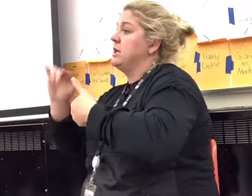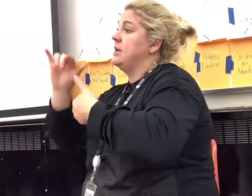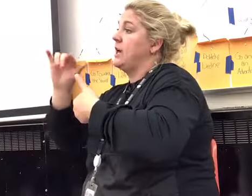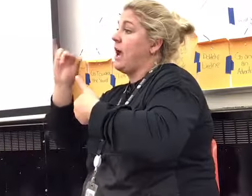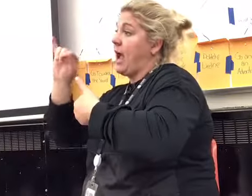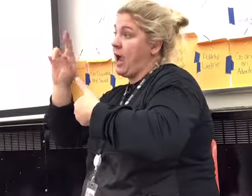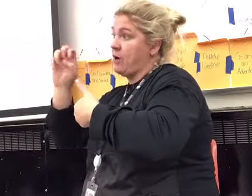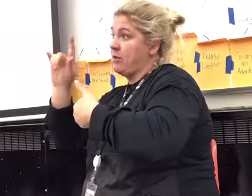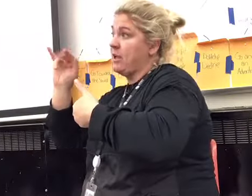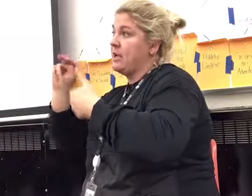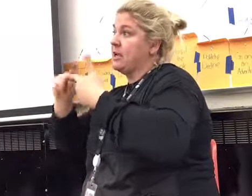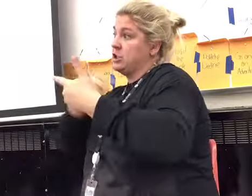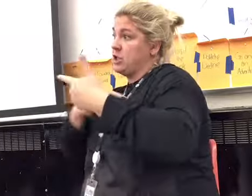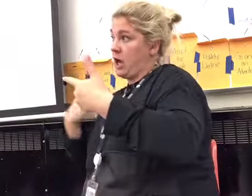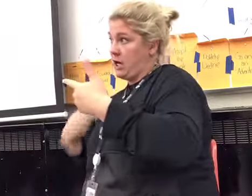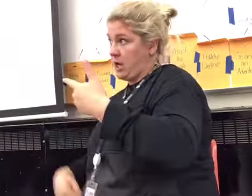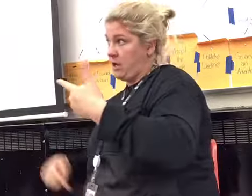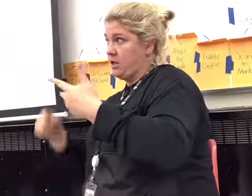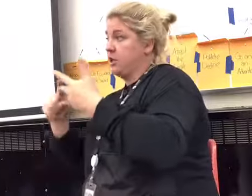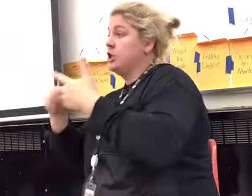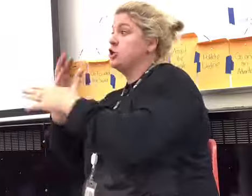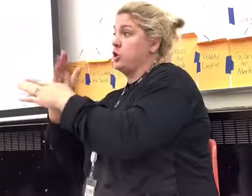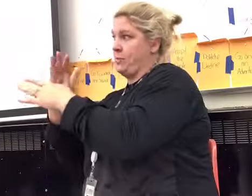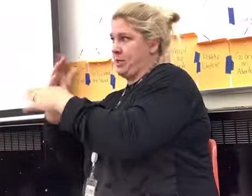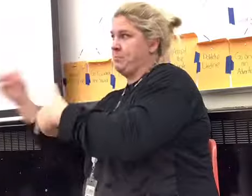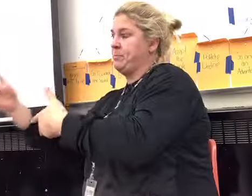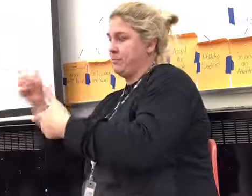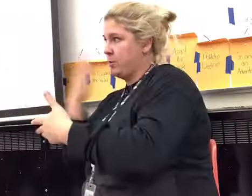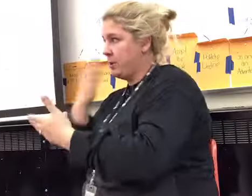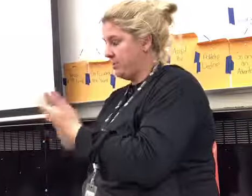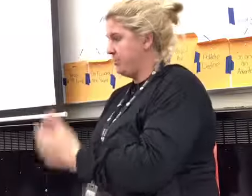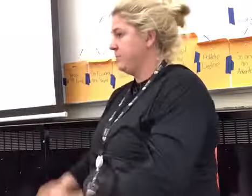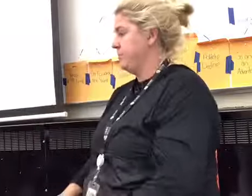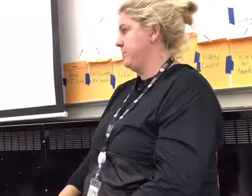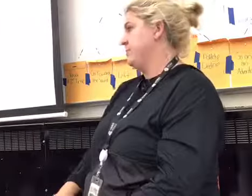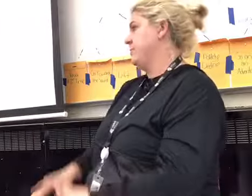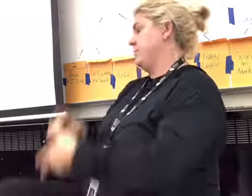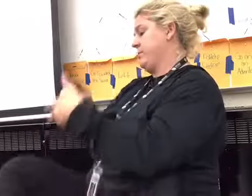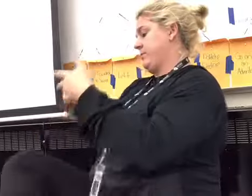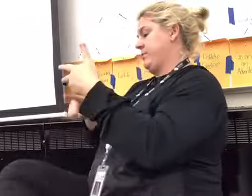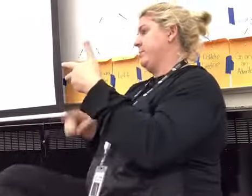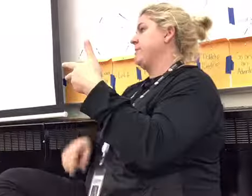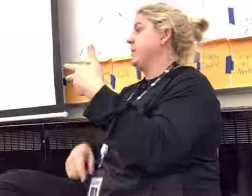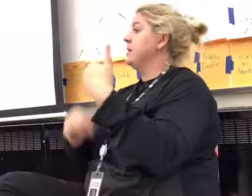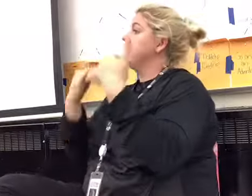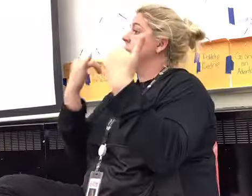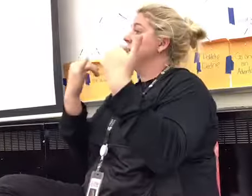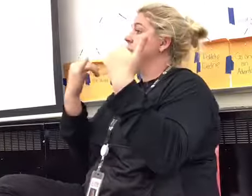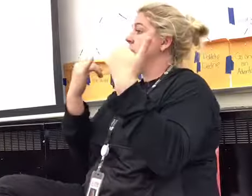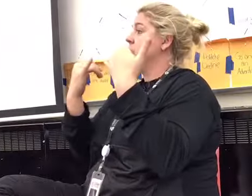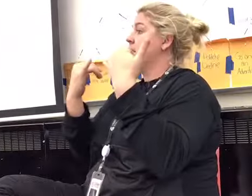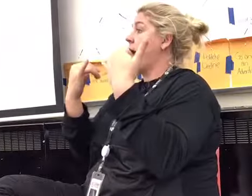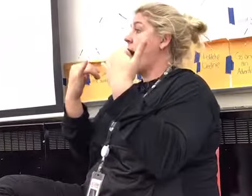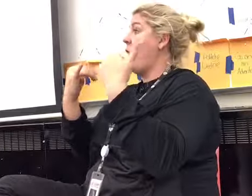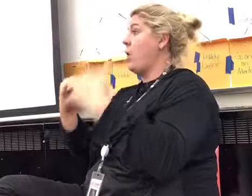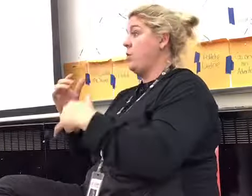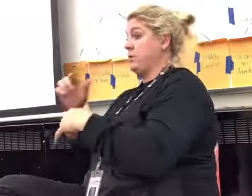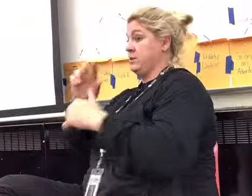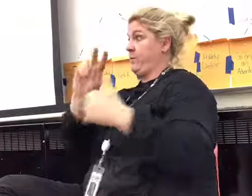Ireland, China, Germany. Good. Okay, so Ireland, China, and Germany. Now they're going to come from Southern